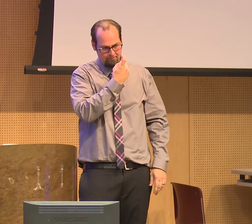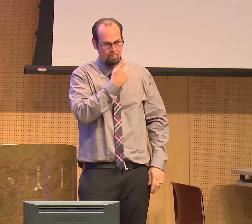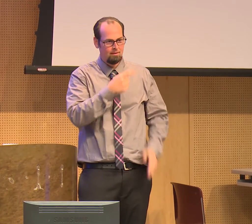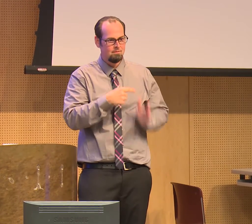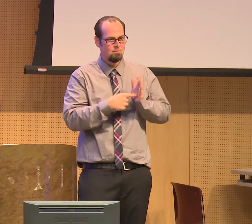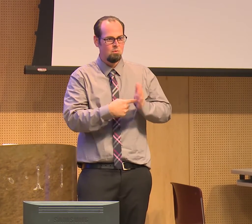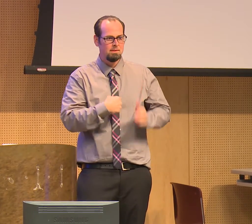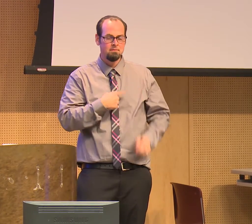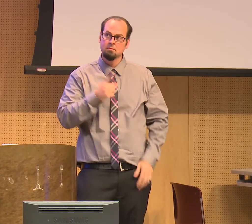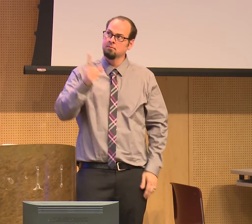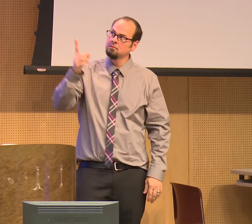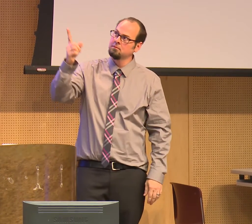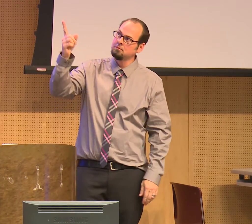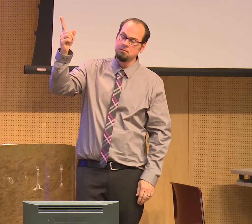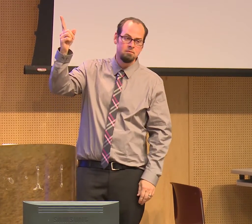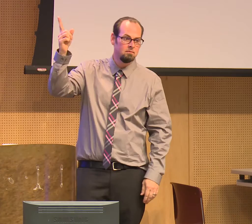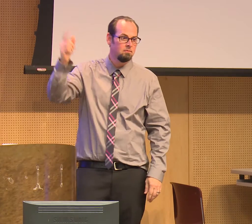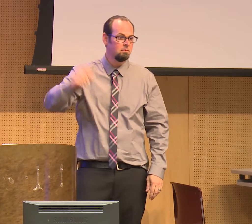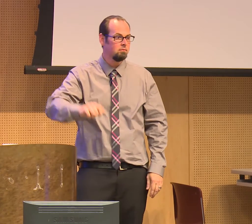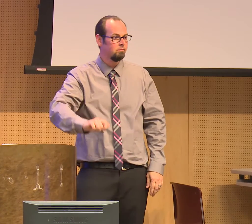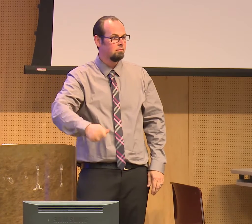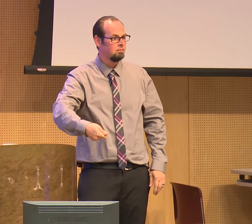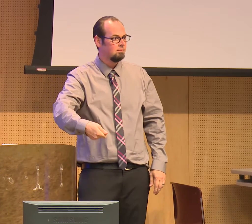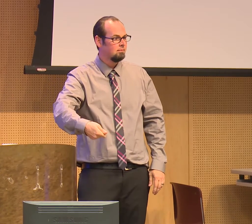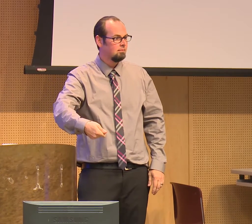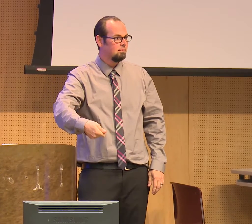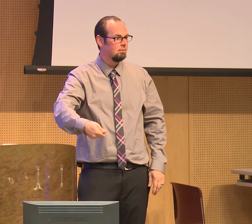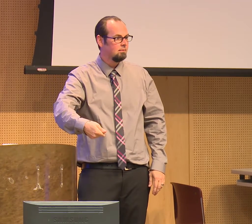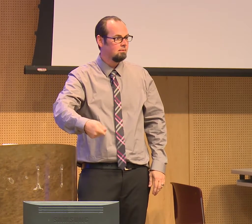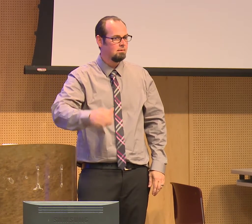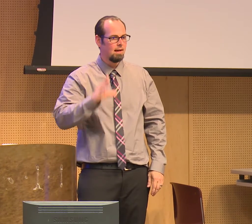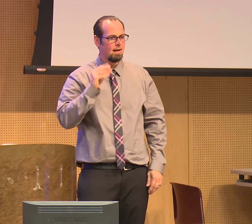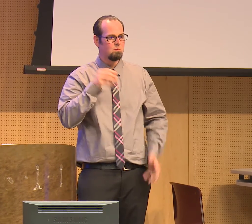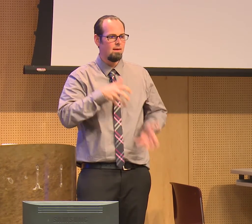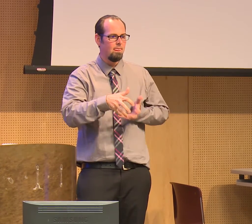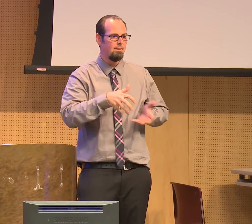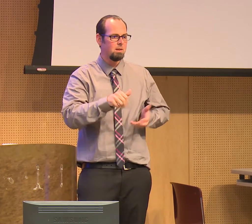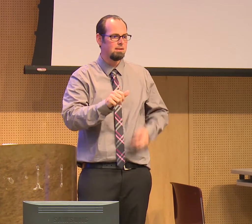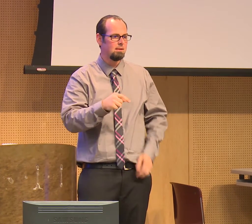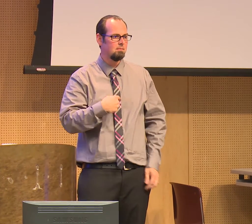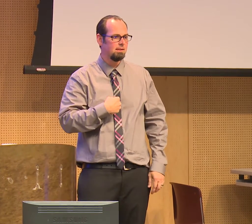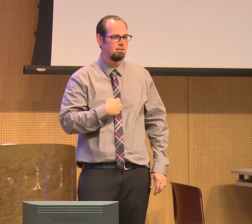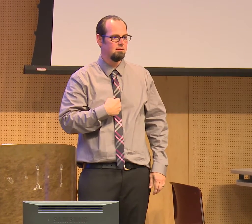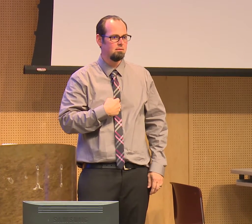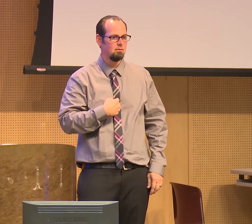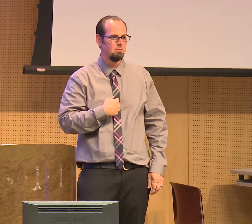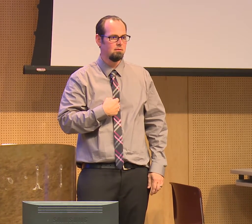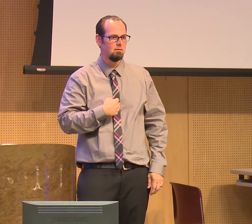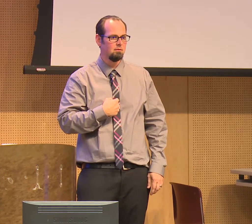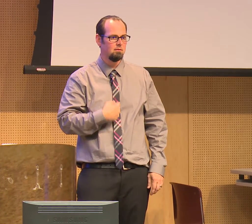It turned out to be was the guy up in the catwalk had a remote, and he was turning on the machines for me. He was messing with